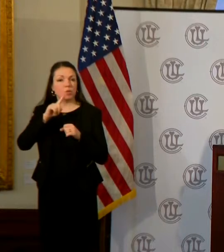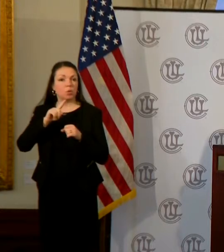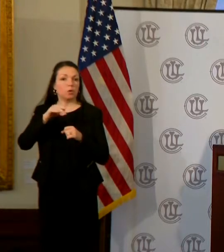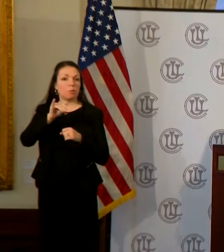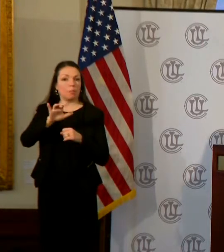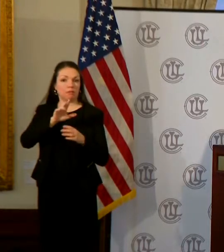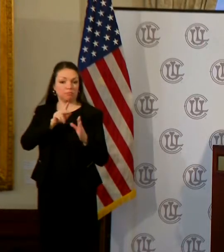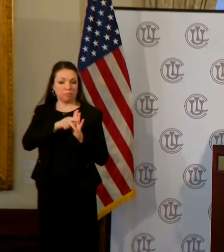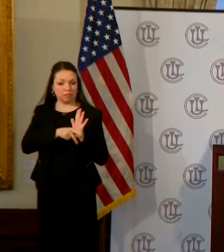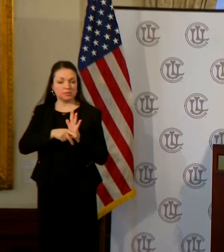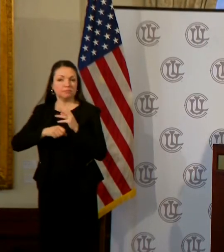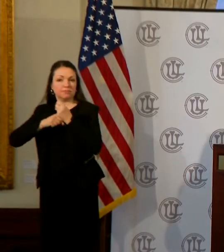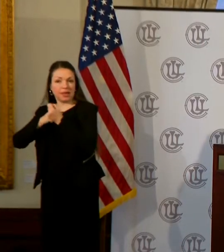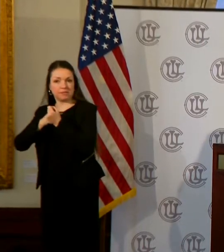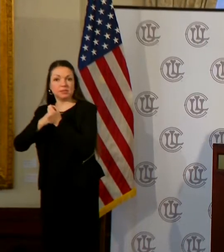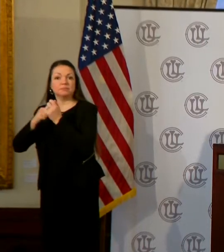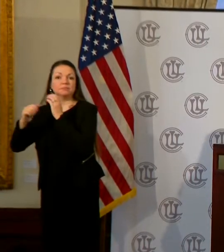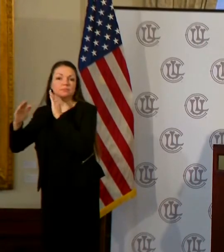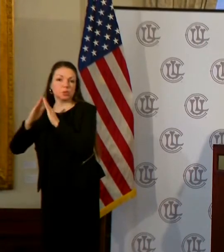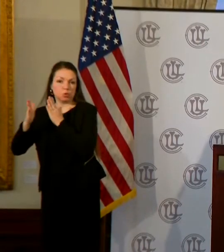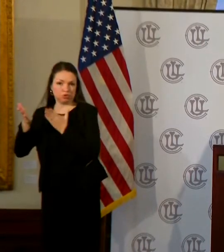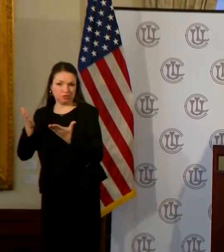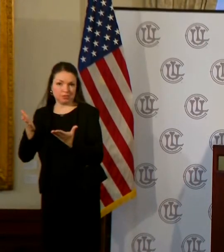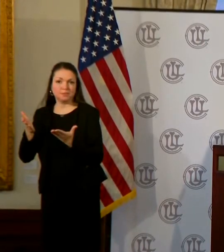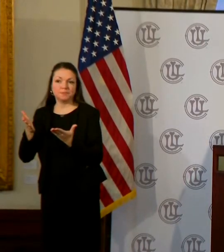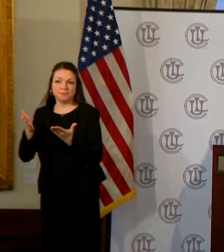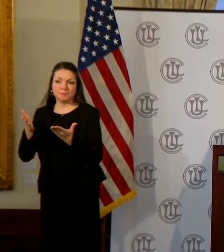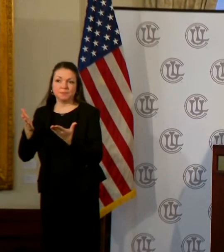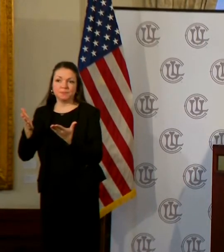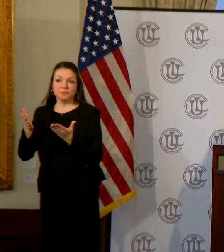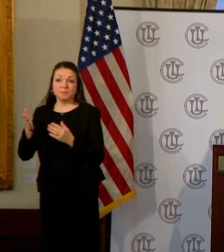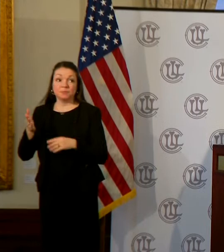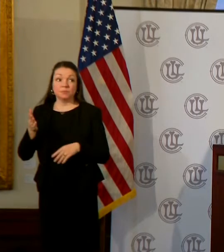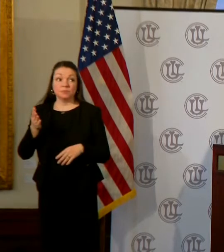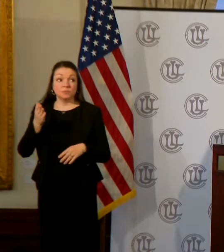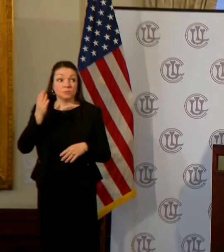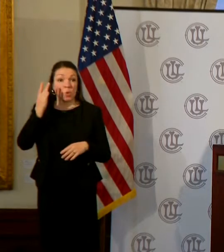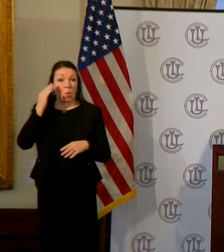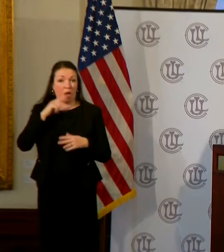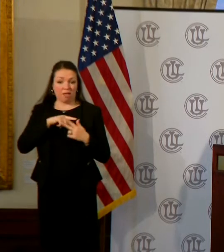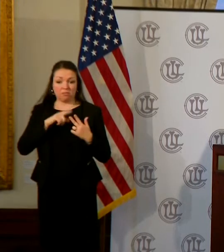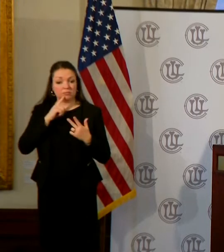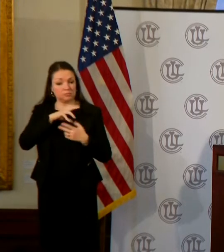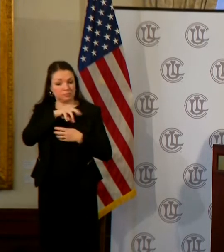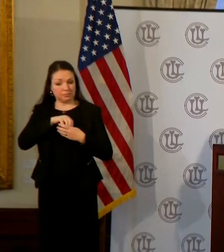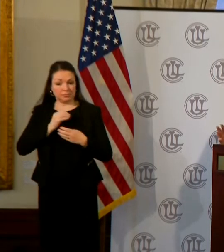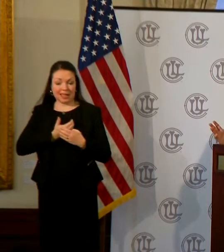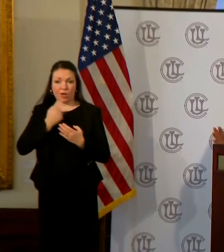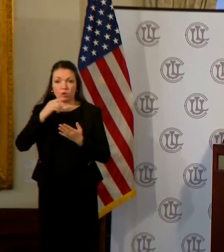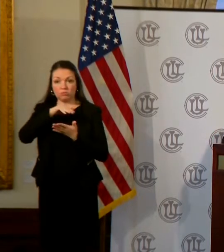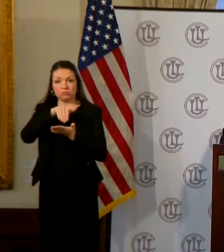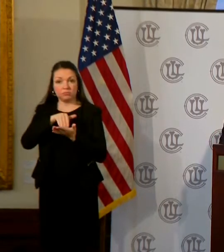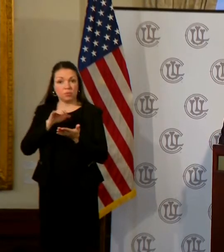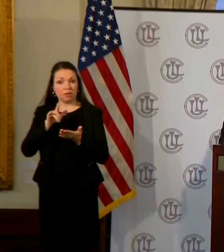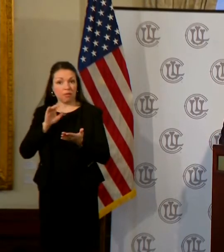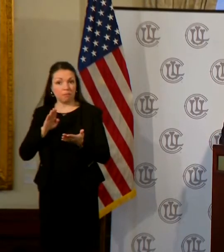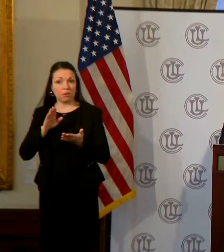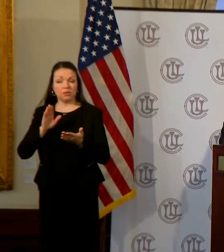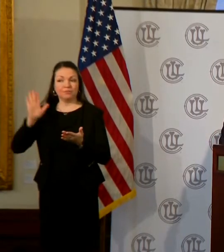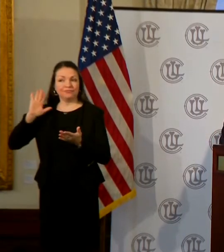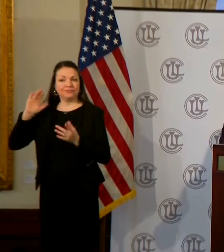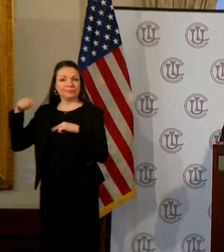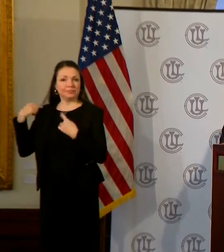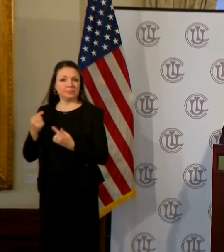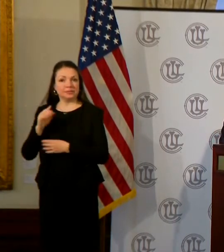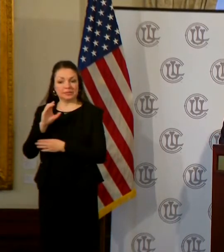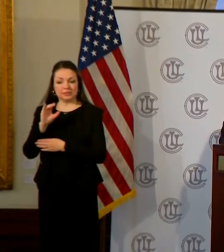advocacy and community service. The reason that is so has been with the club's origin that date back to the Civil War.